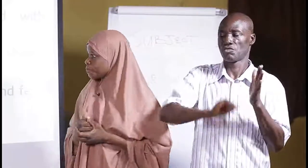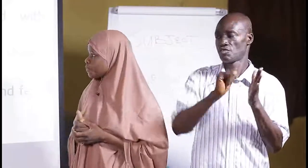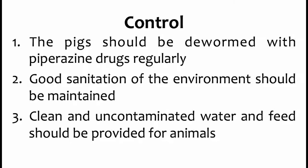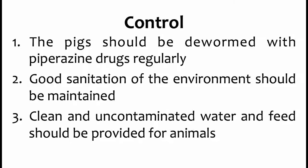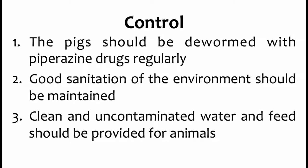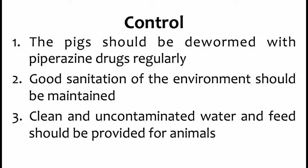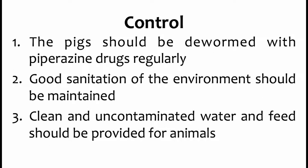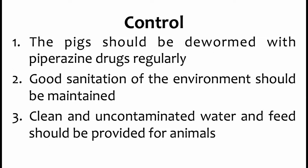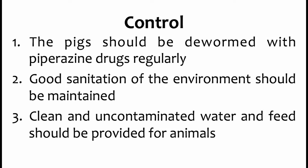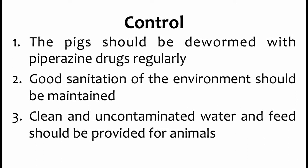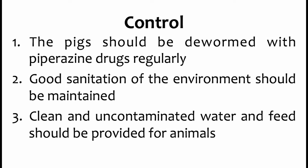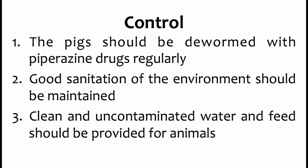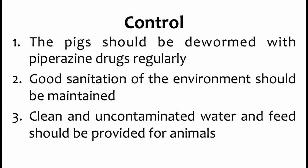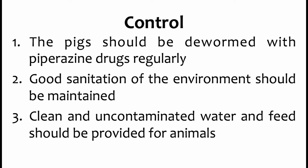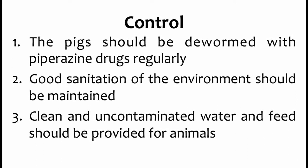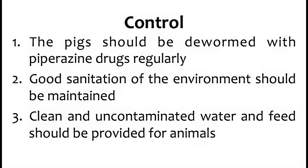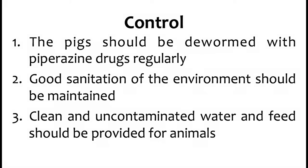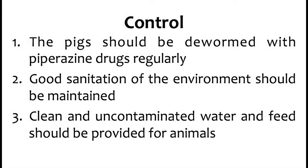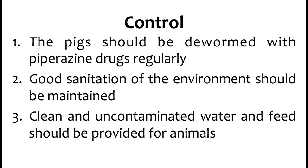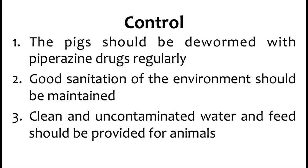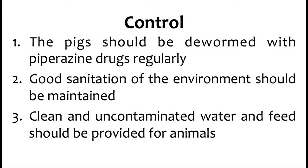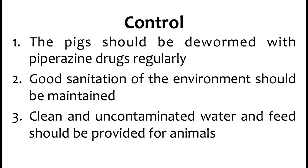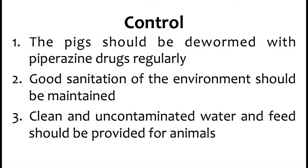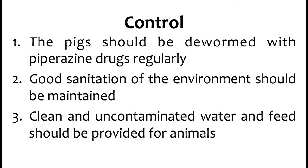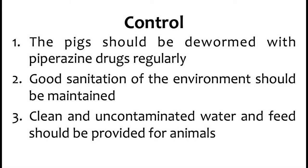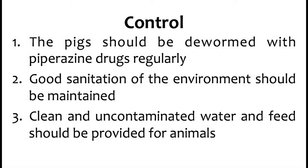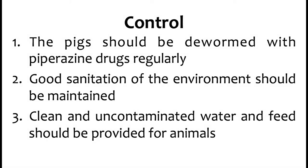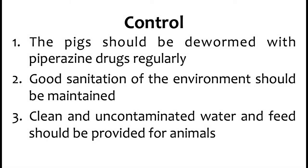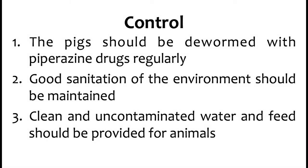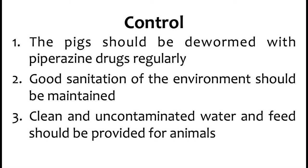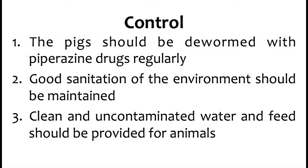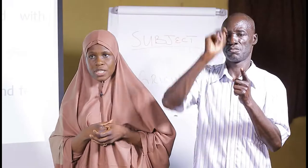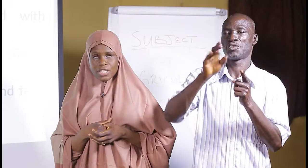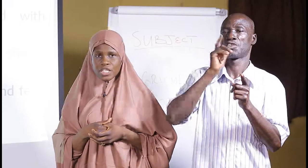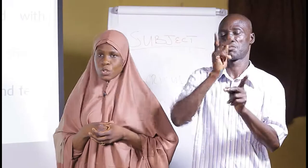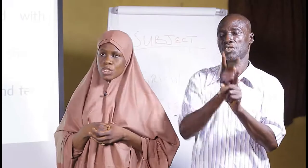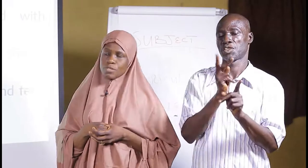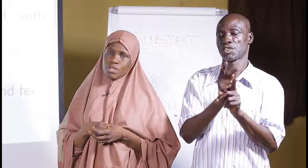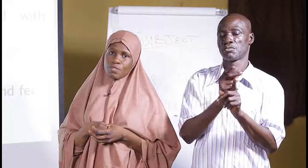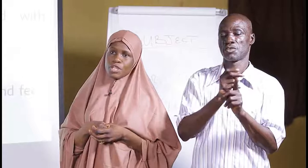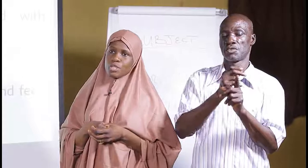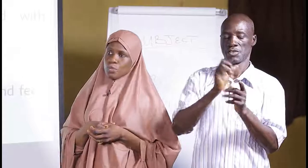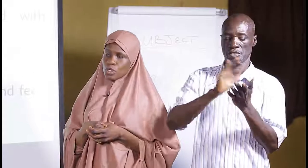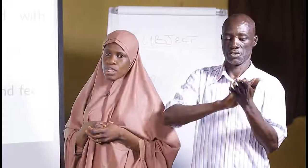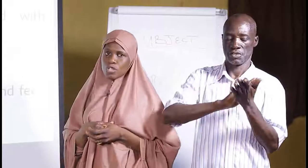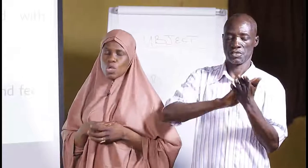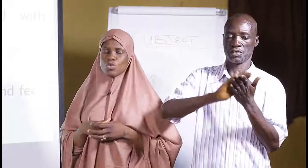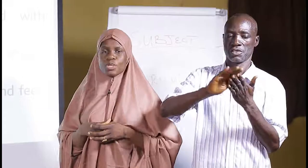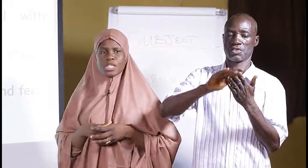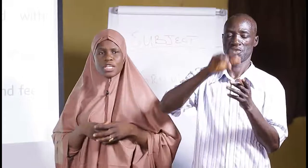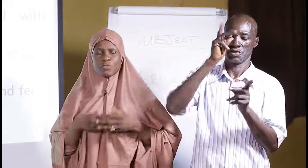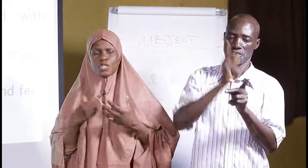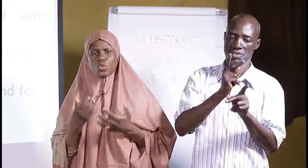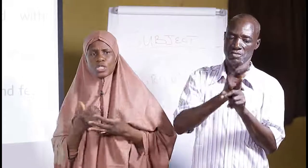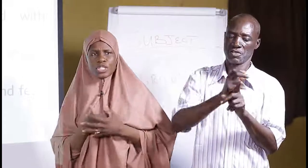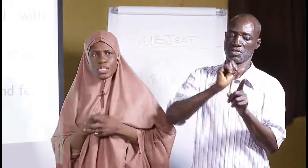roundworm. Number two, good sanitation of environment should be maintained. Sanitation is very, very important. When you